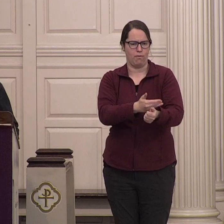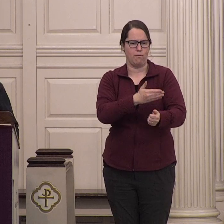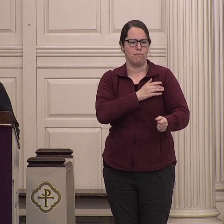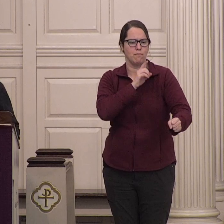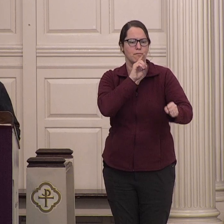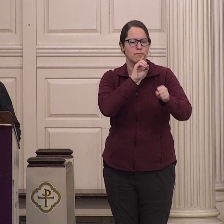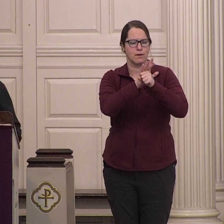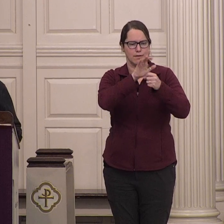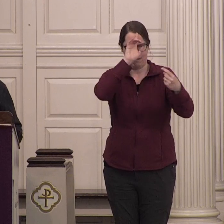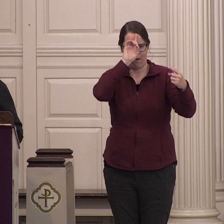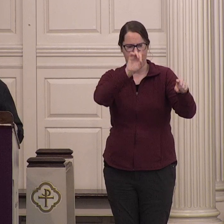The word of the Lord.